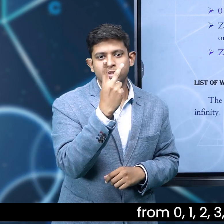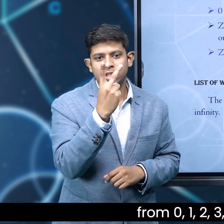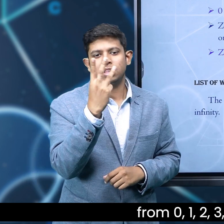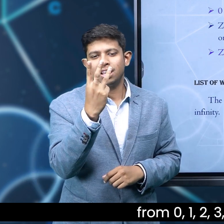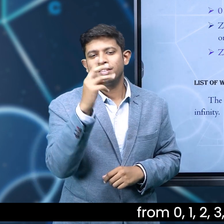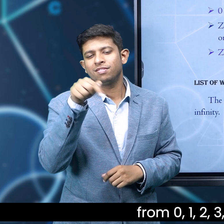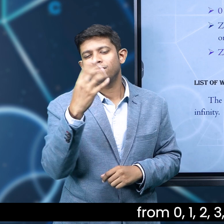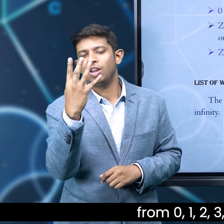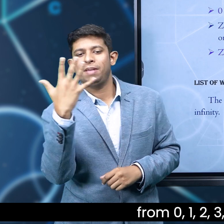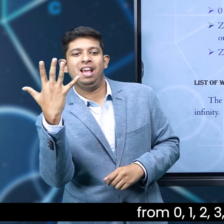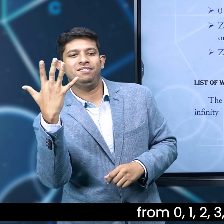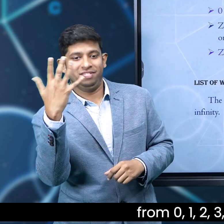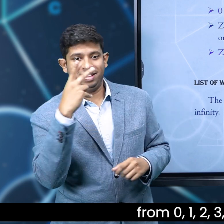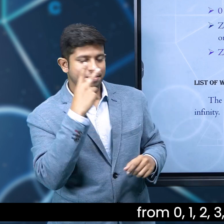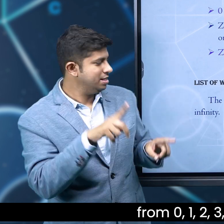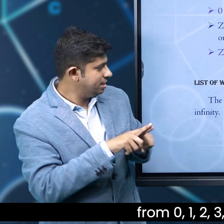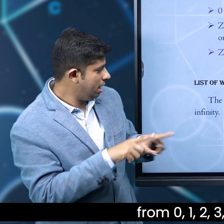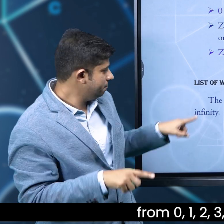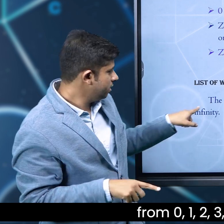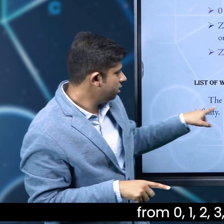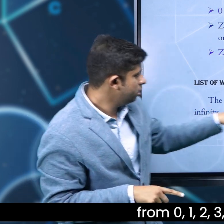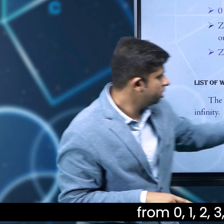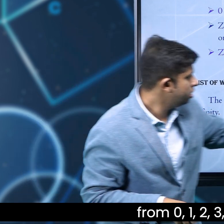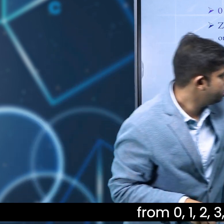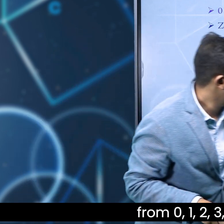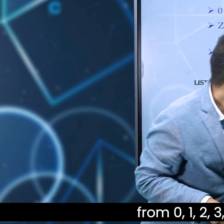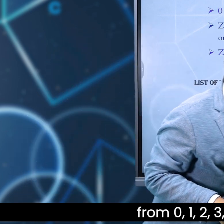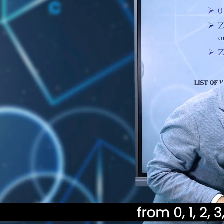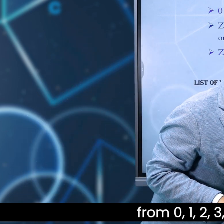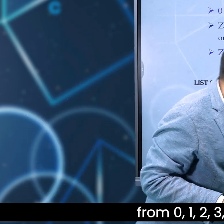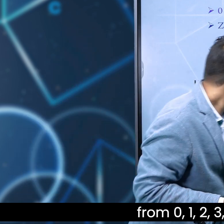0, 1, 2, 3, 4, 5 and goes on till infinity.